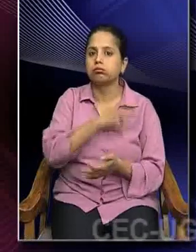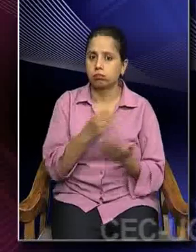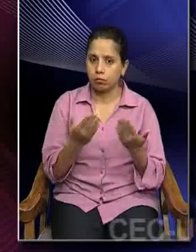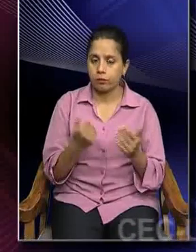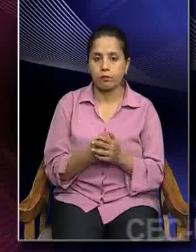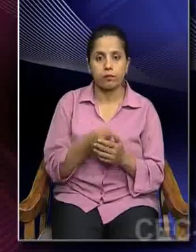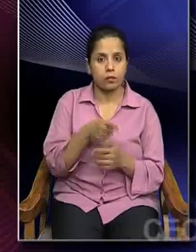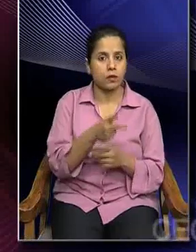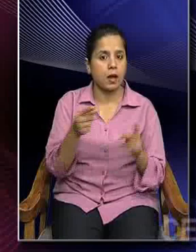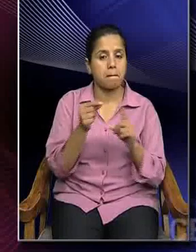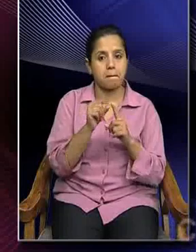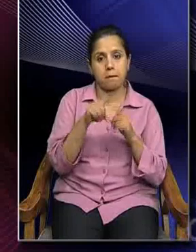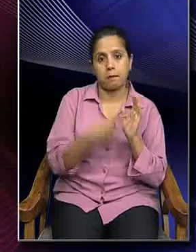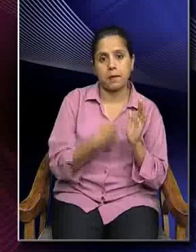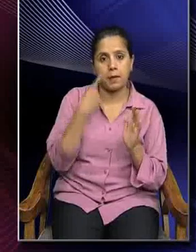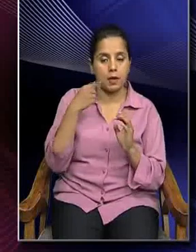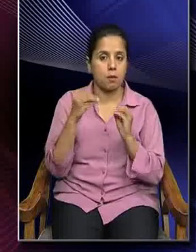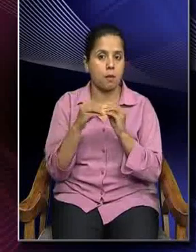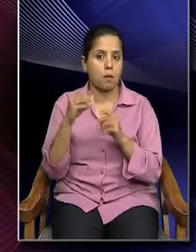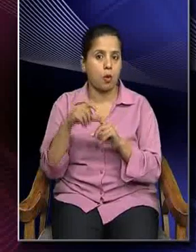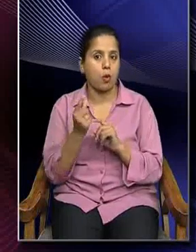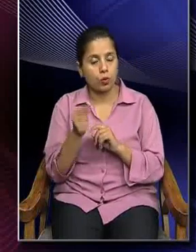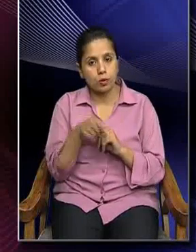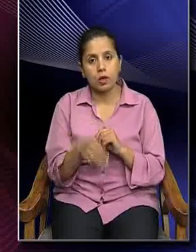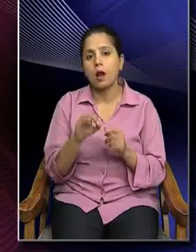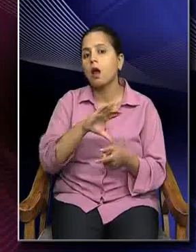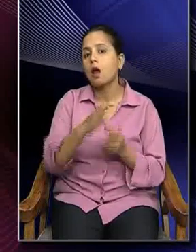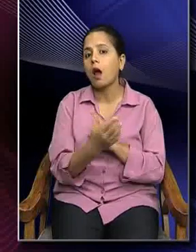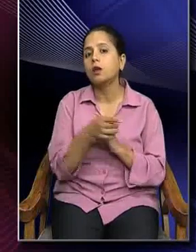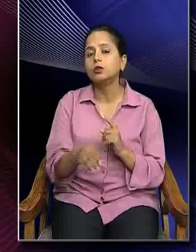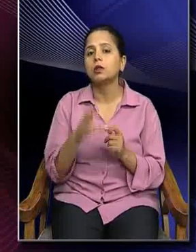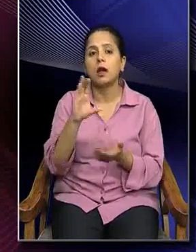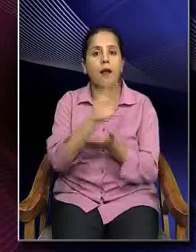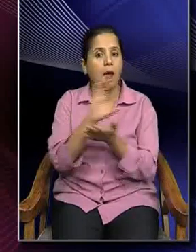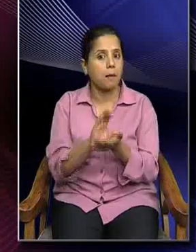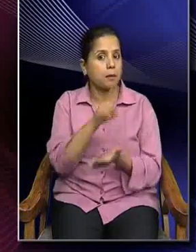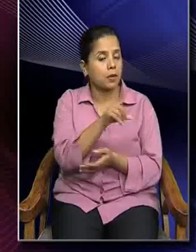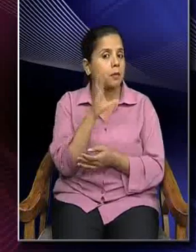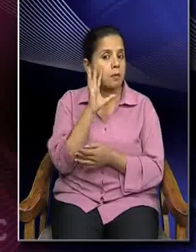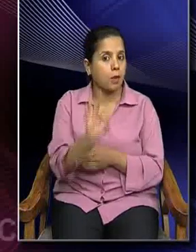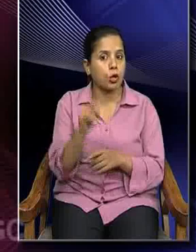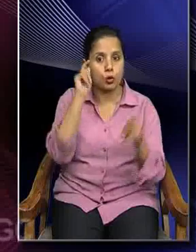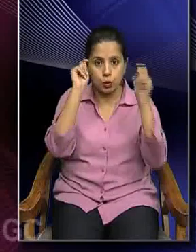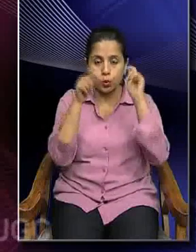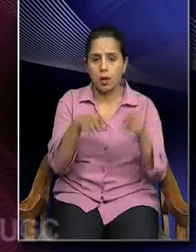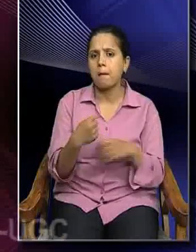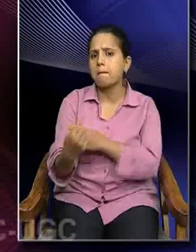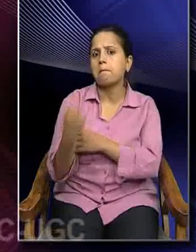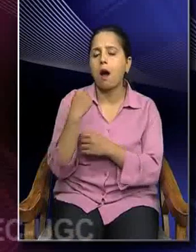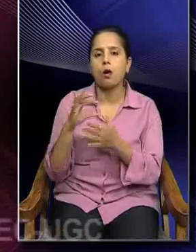According to Pierre Bourdieu, cultural capital plays an important role in power